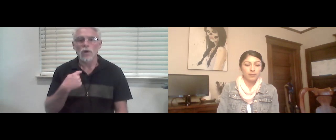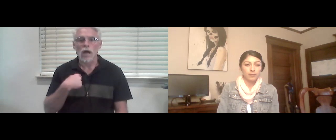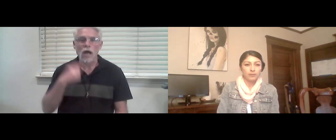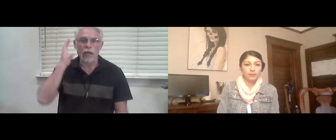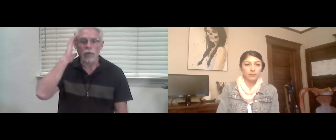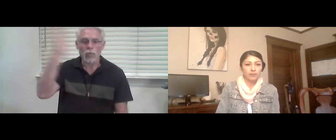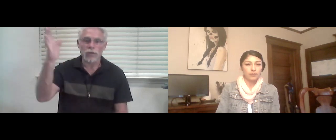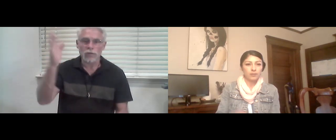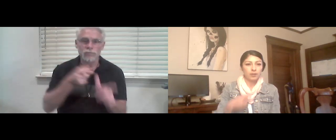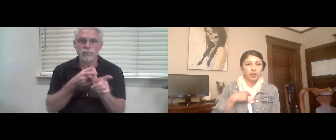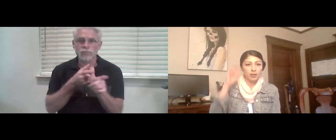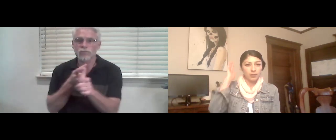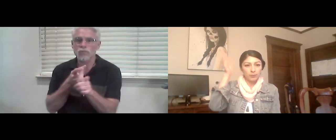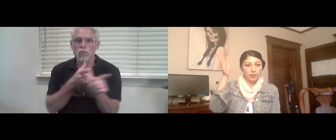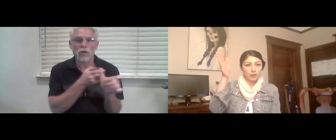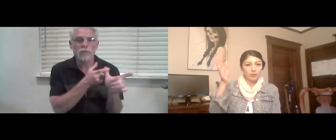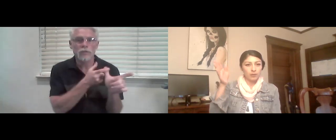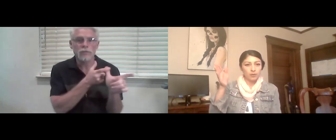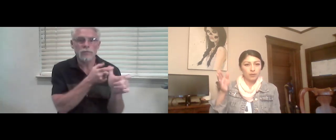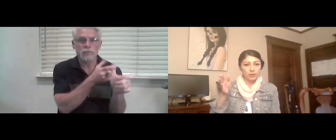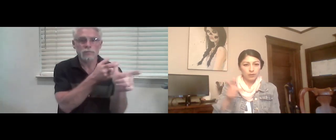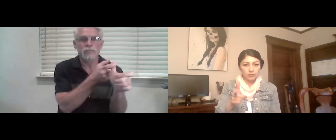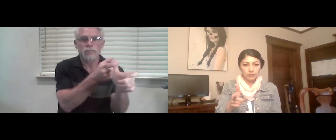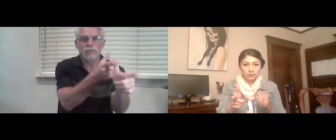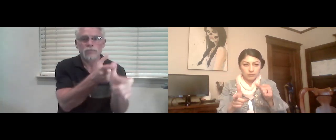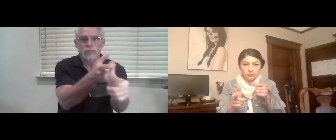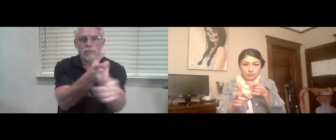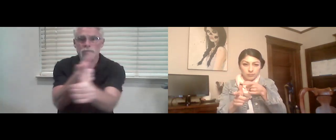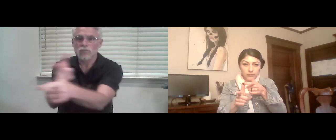So I will run